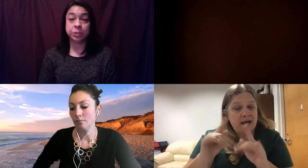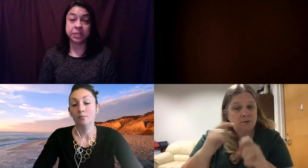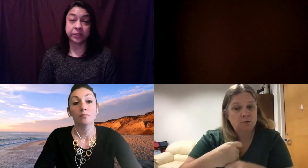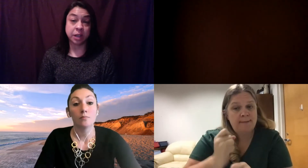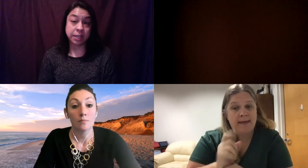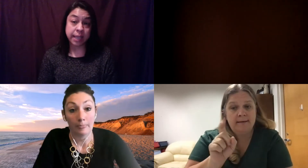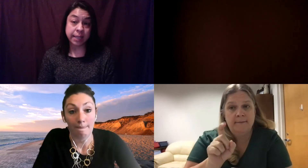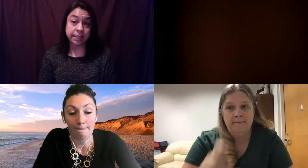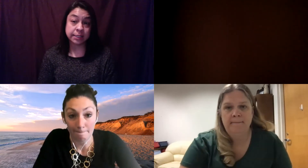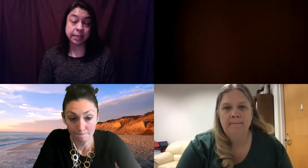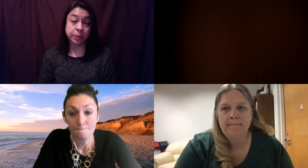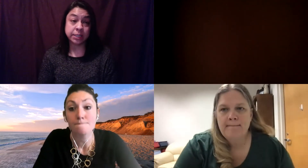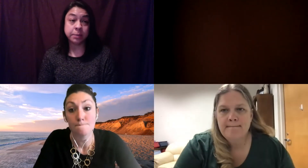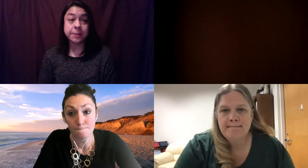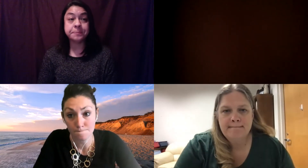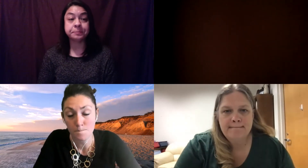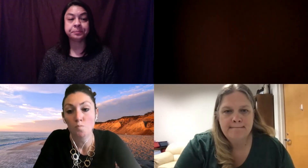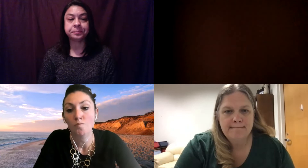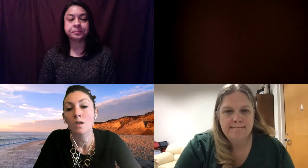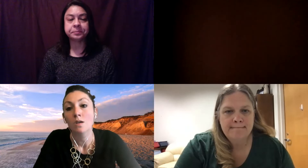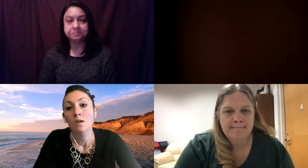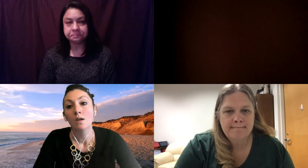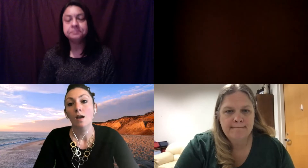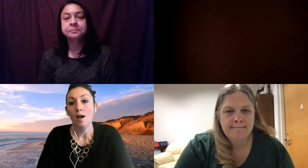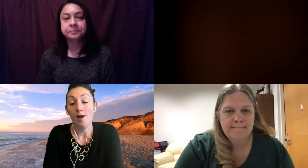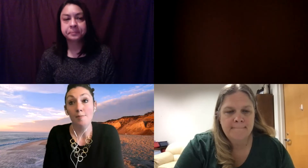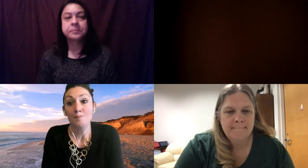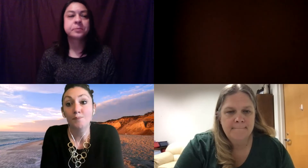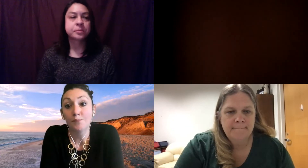there specific contacts that we need to make?